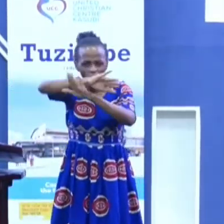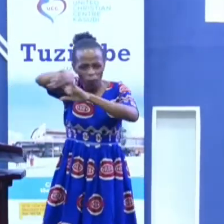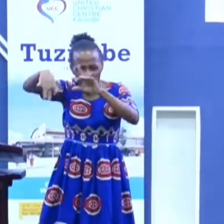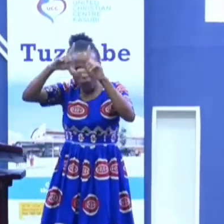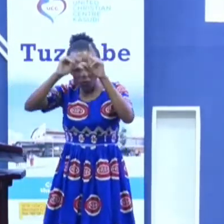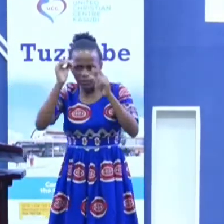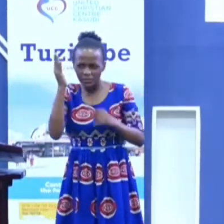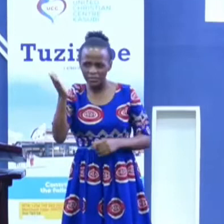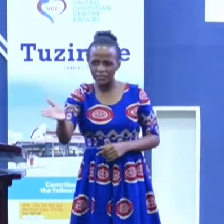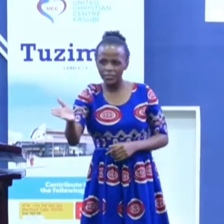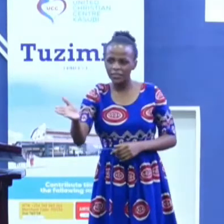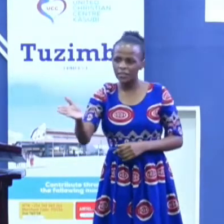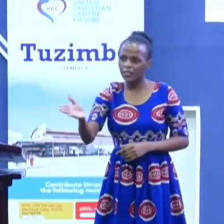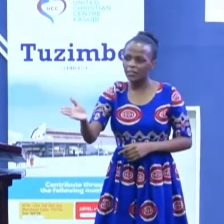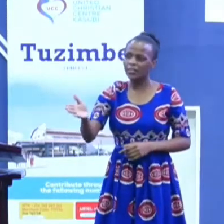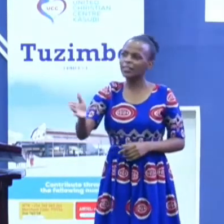Because these